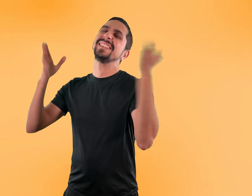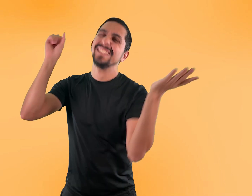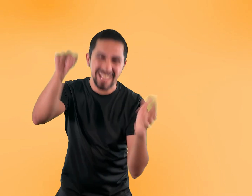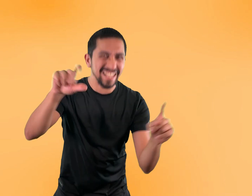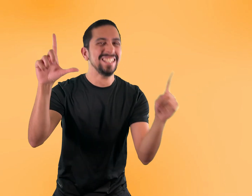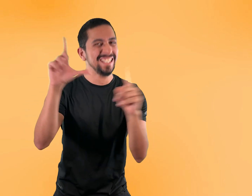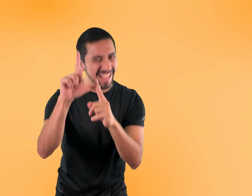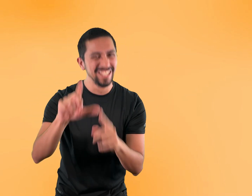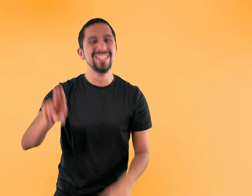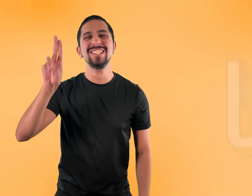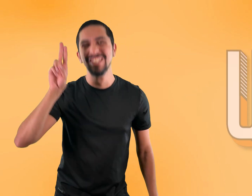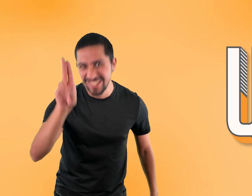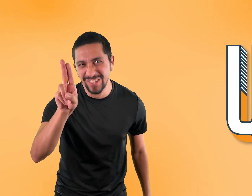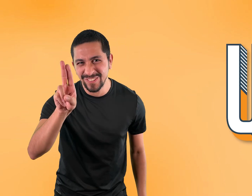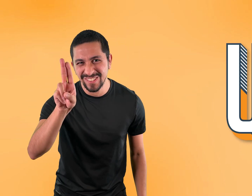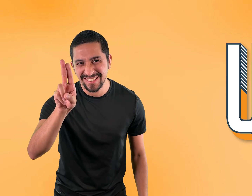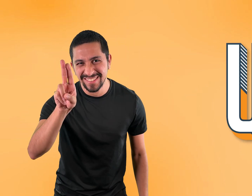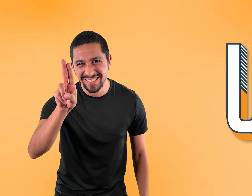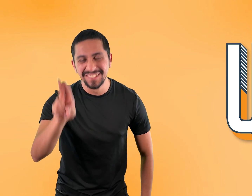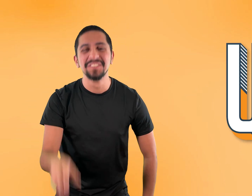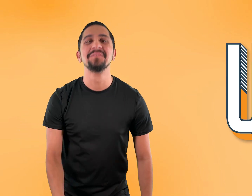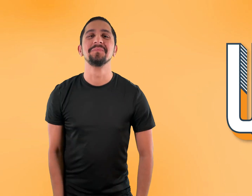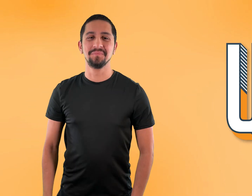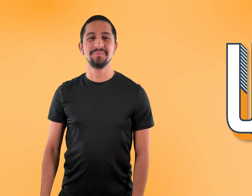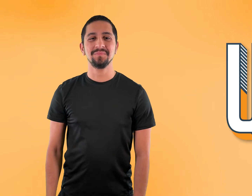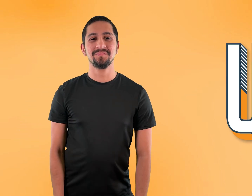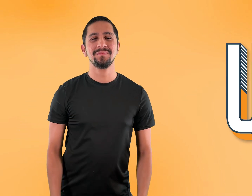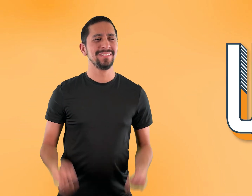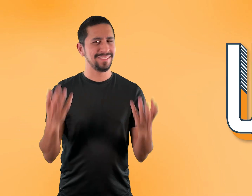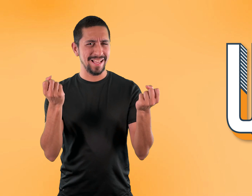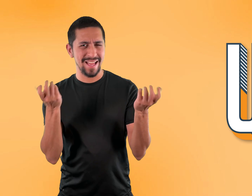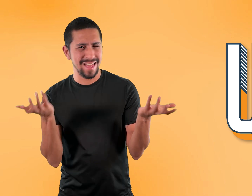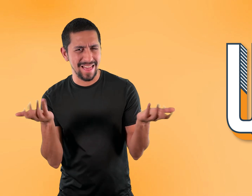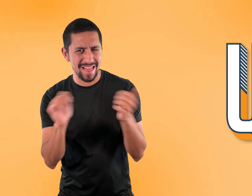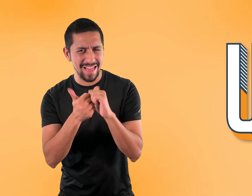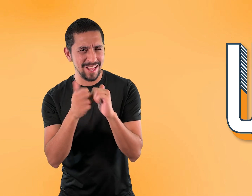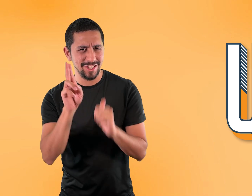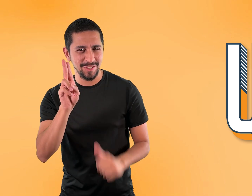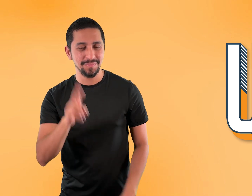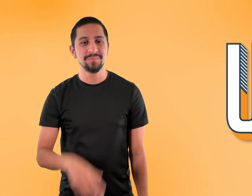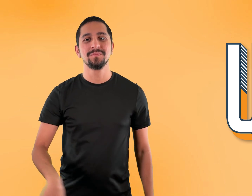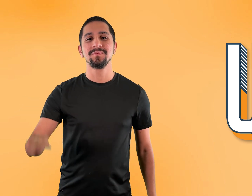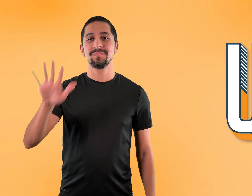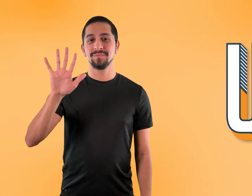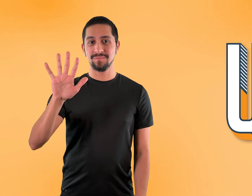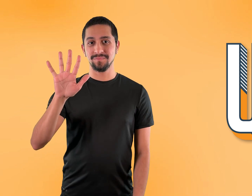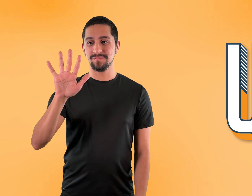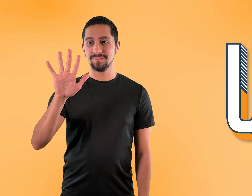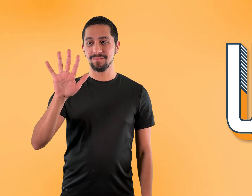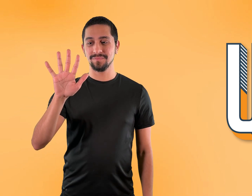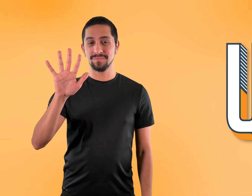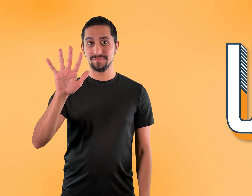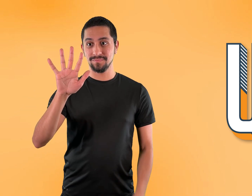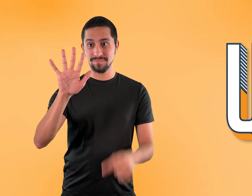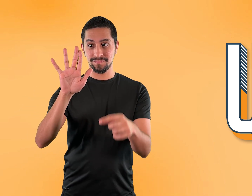That's right, it's U. How do you sign U? Two fingers